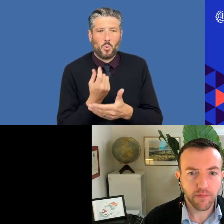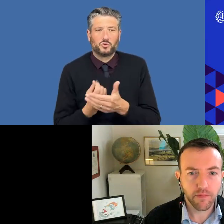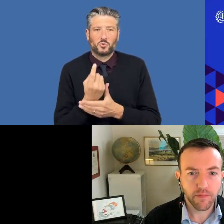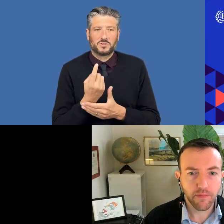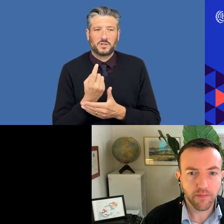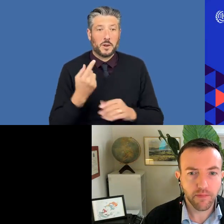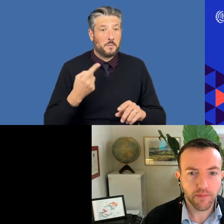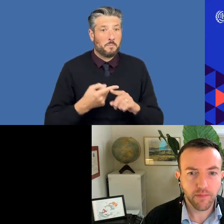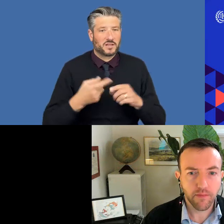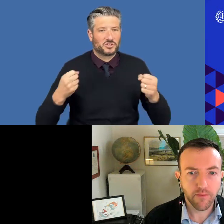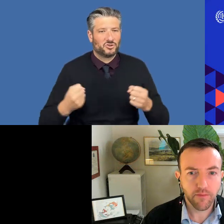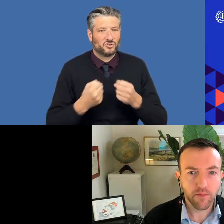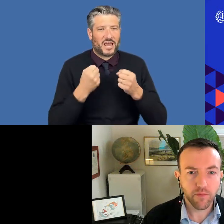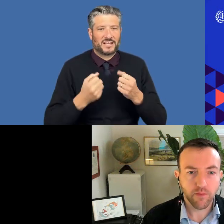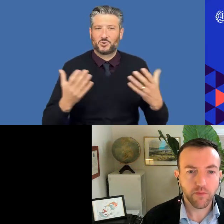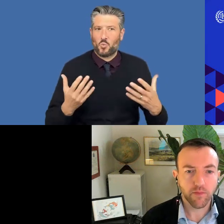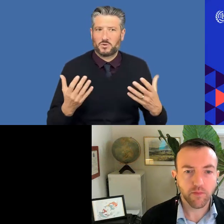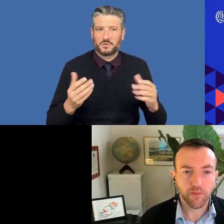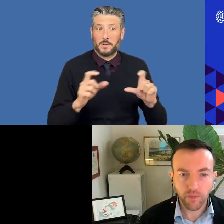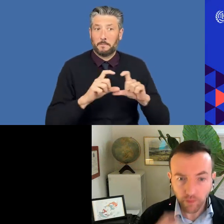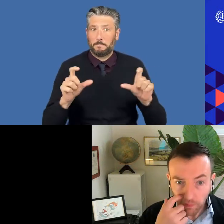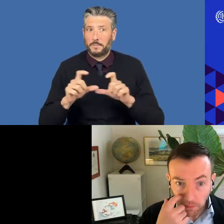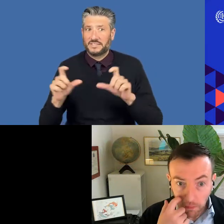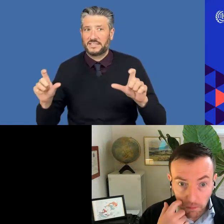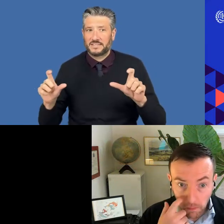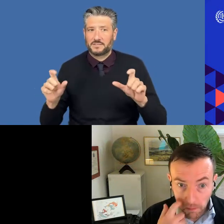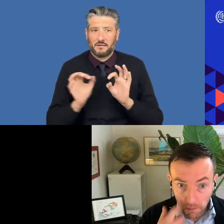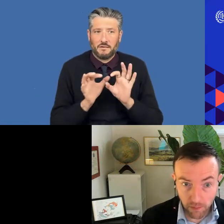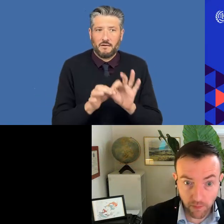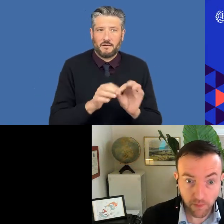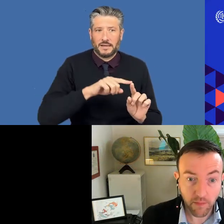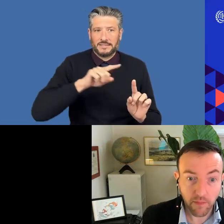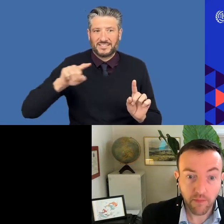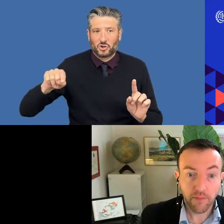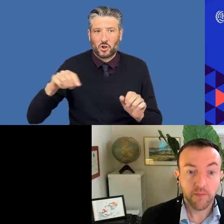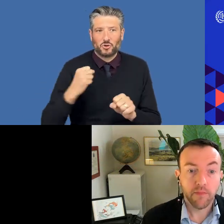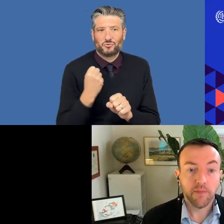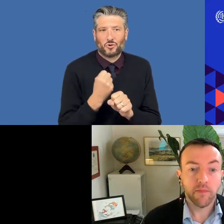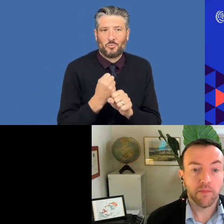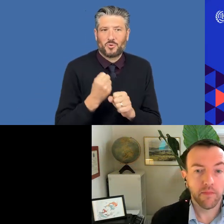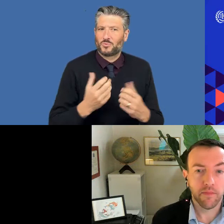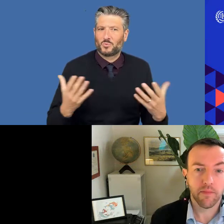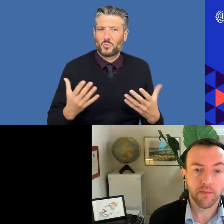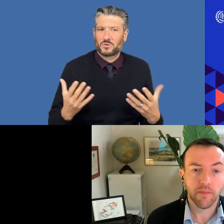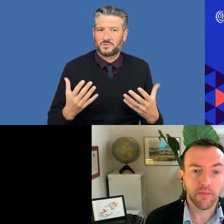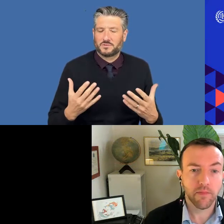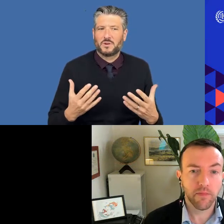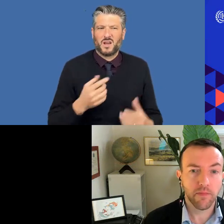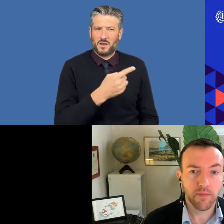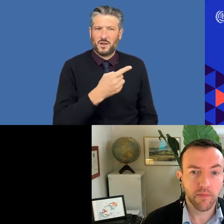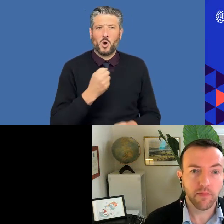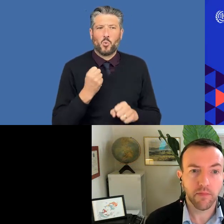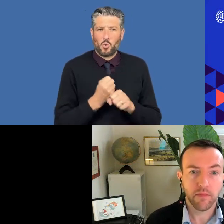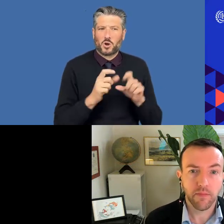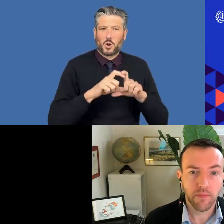people with disabilities into jobs in the digital economy? So first, we heard from you about the particular experience of Atos, your company.